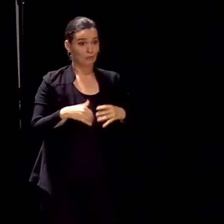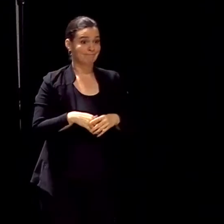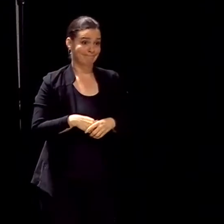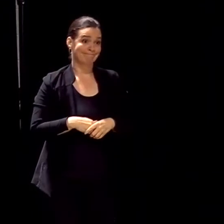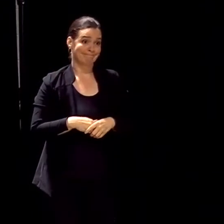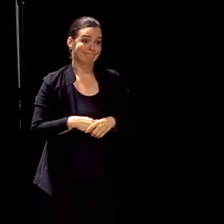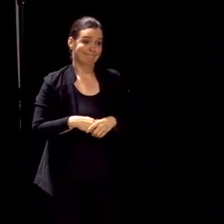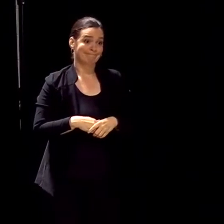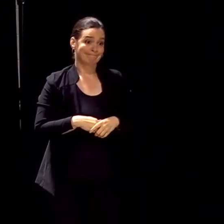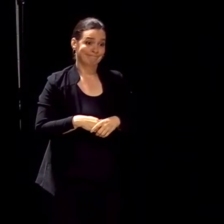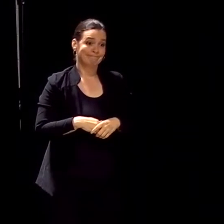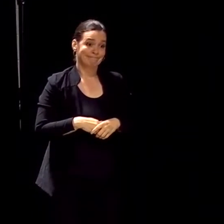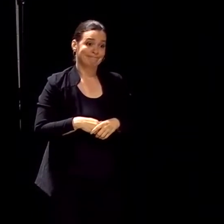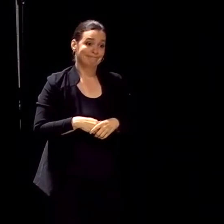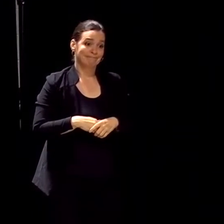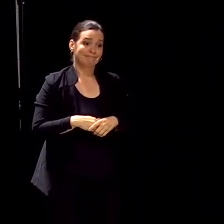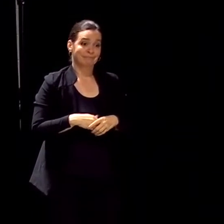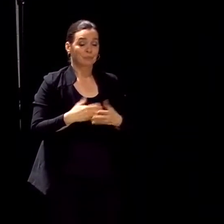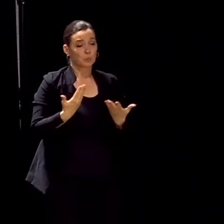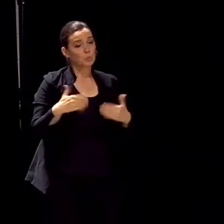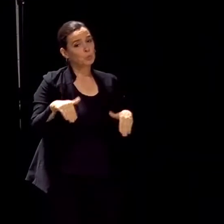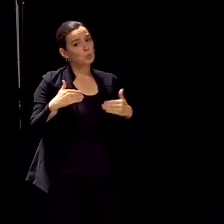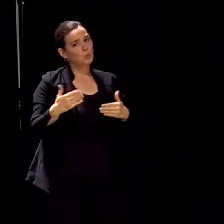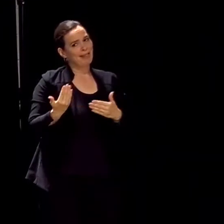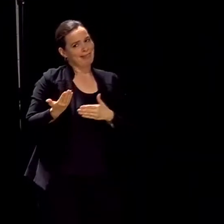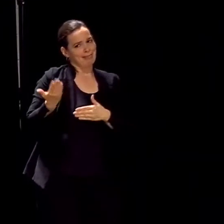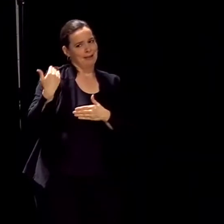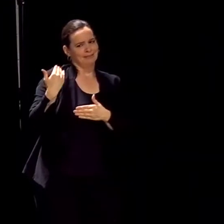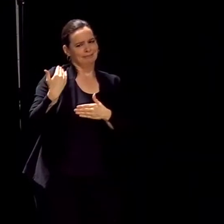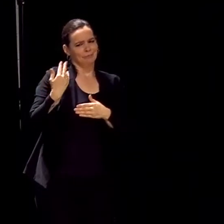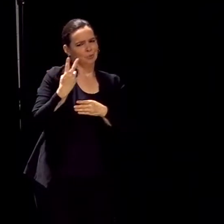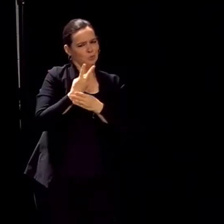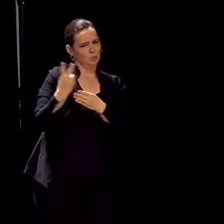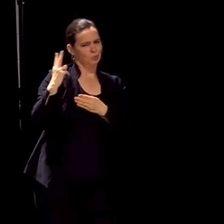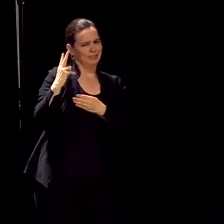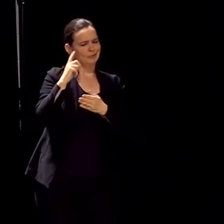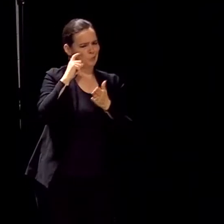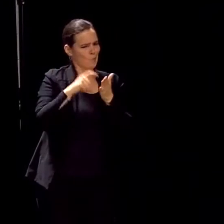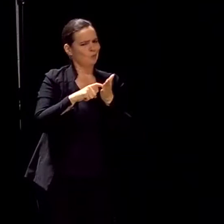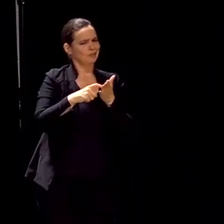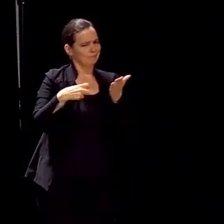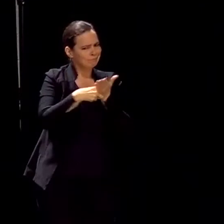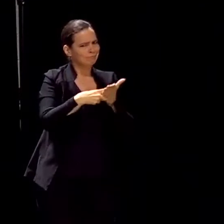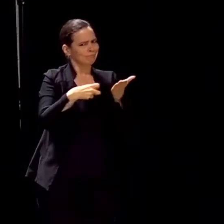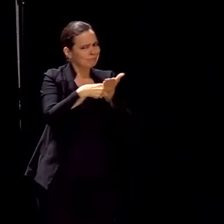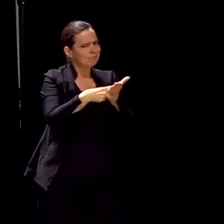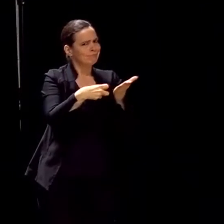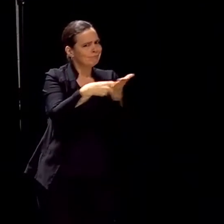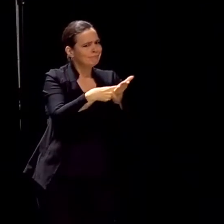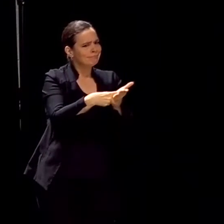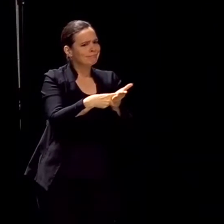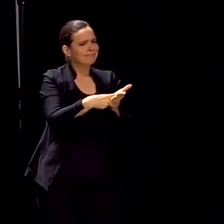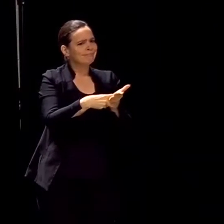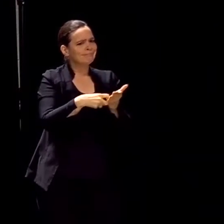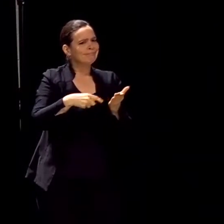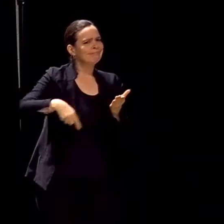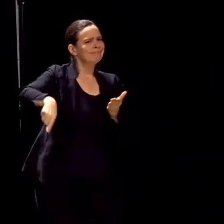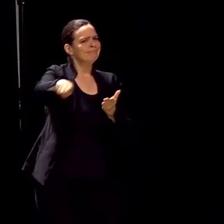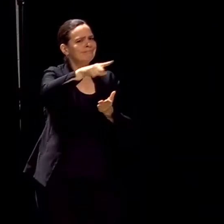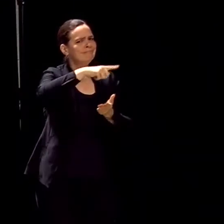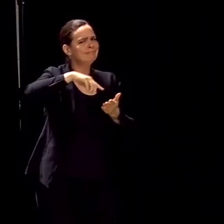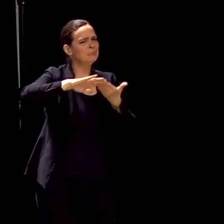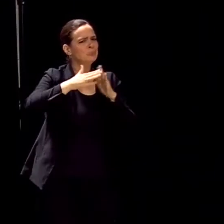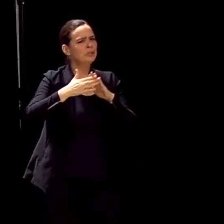We'll continue to do that. We're getting more and more. Enforcement is really, you do